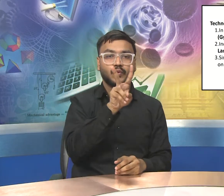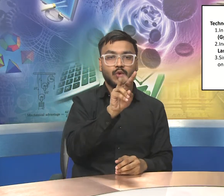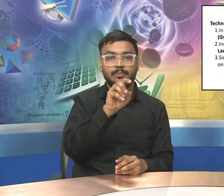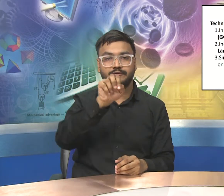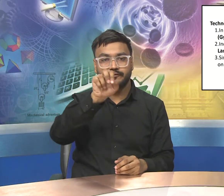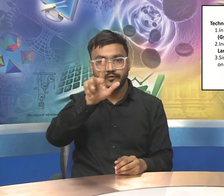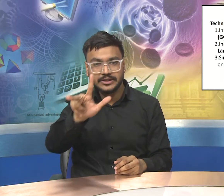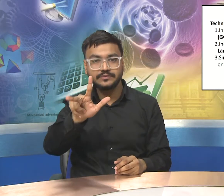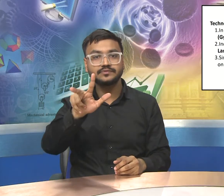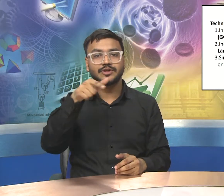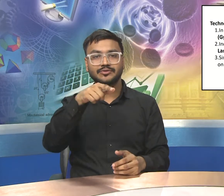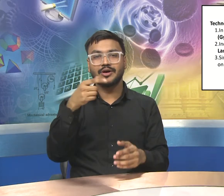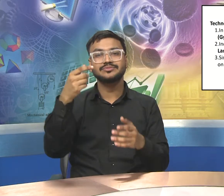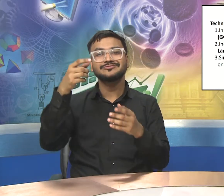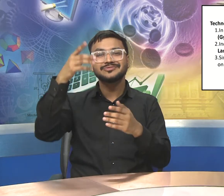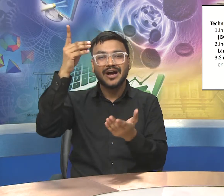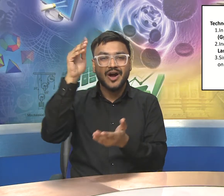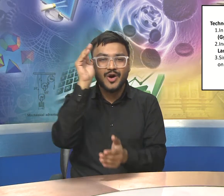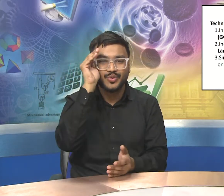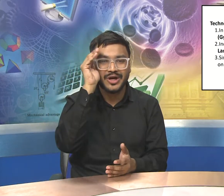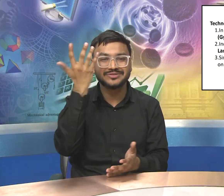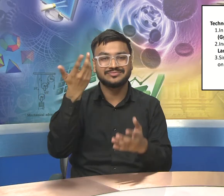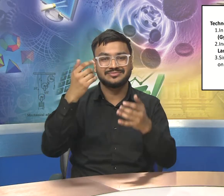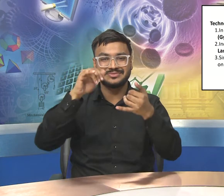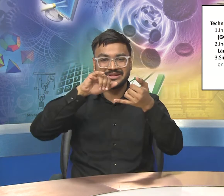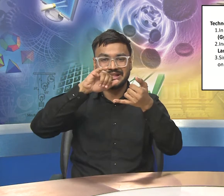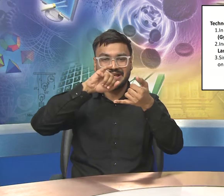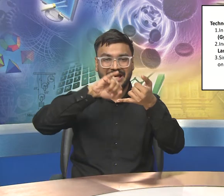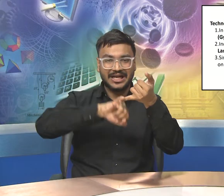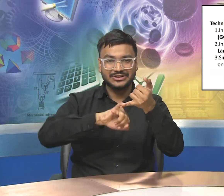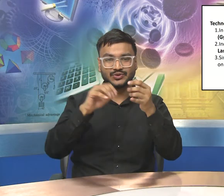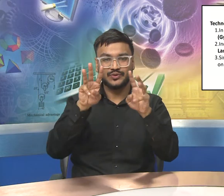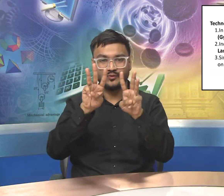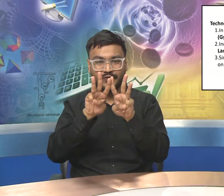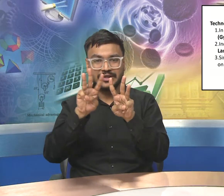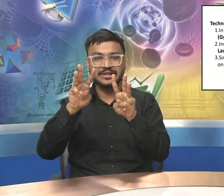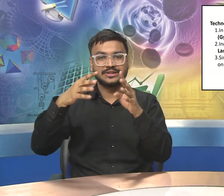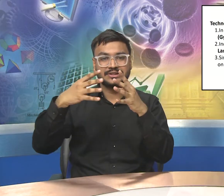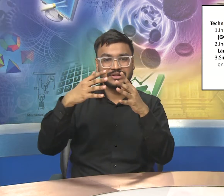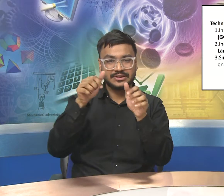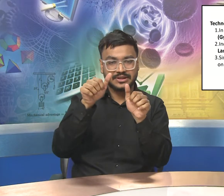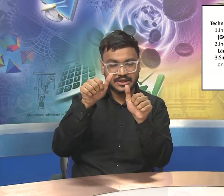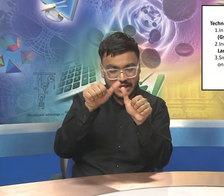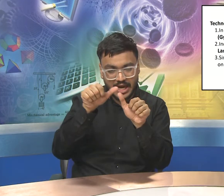NIOS technology use in 2018.